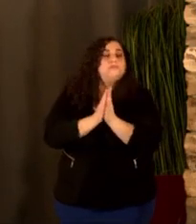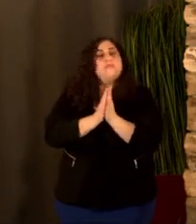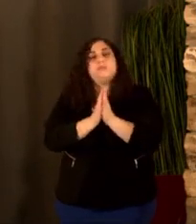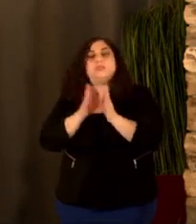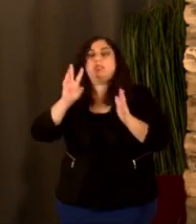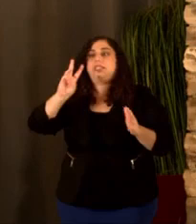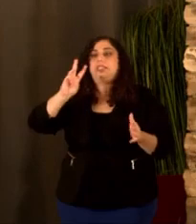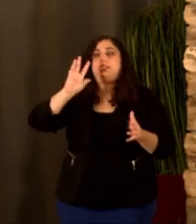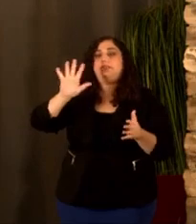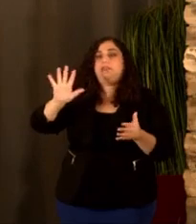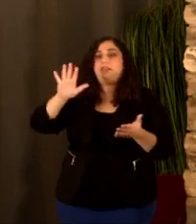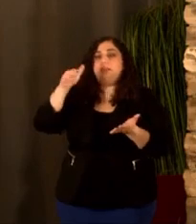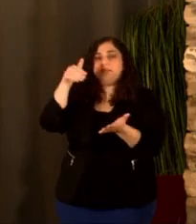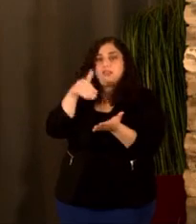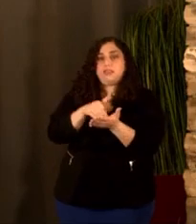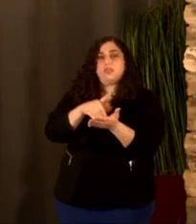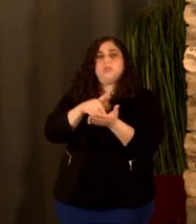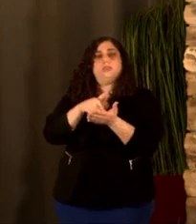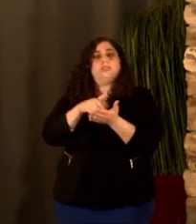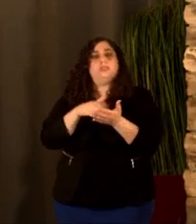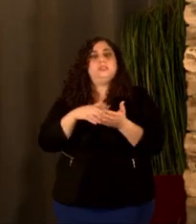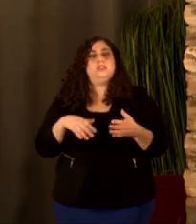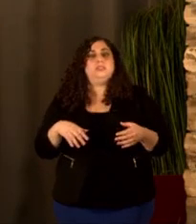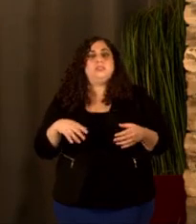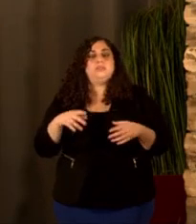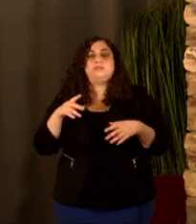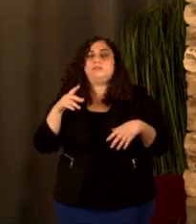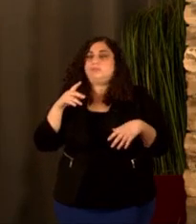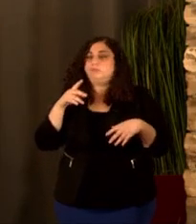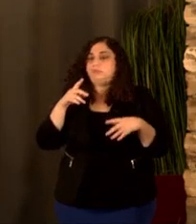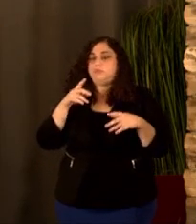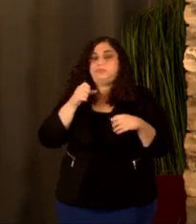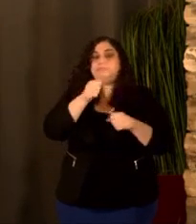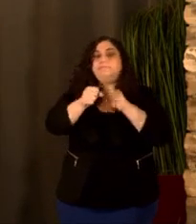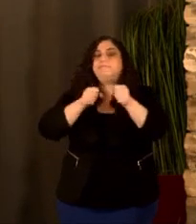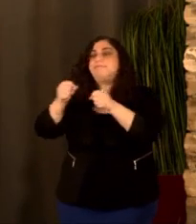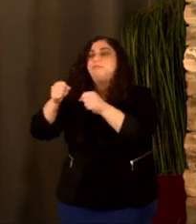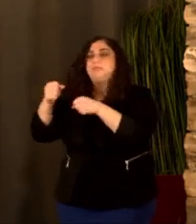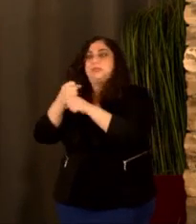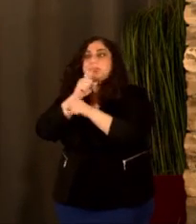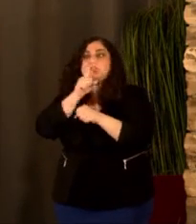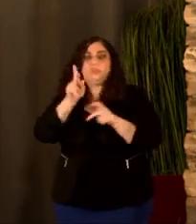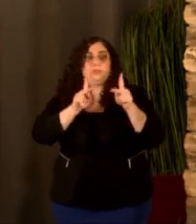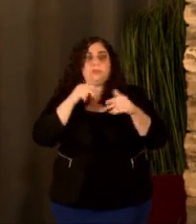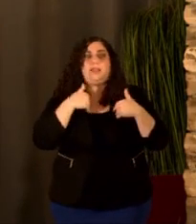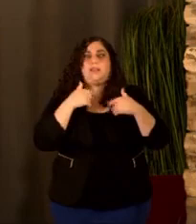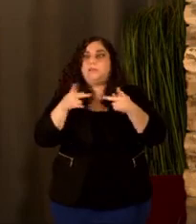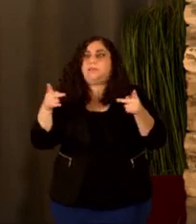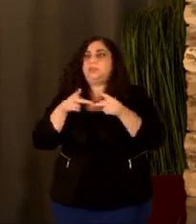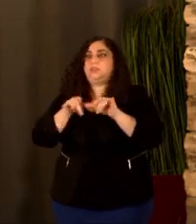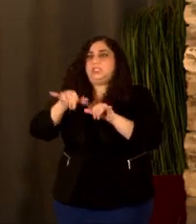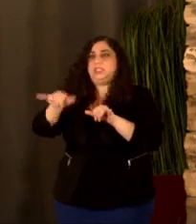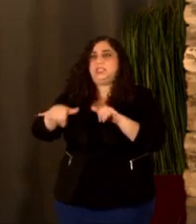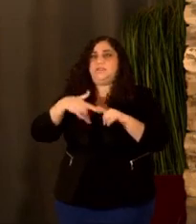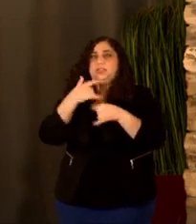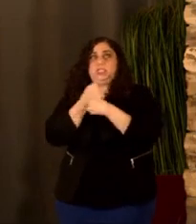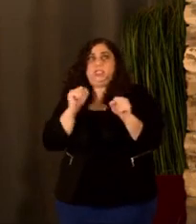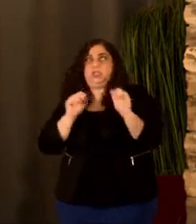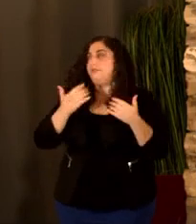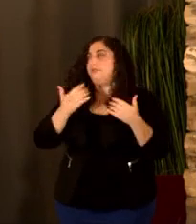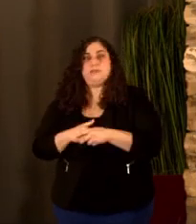65,000 placements with this package. 65,000 placements. That is not